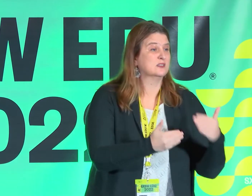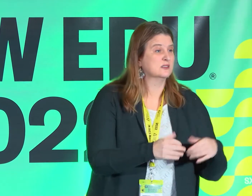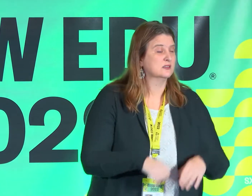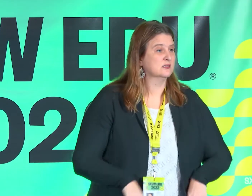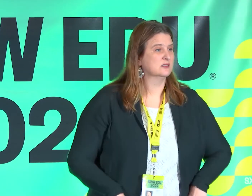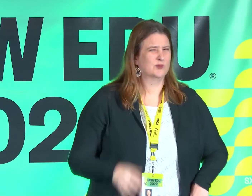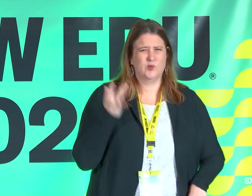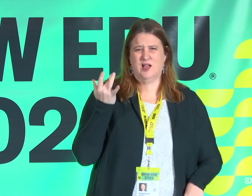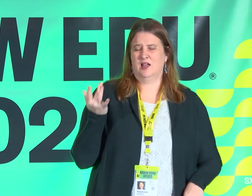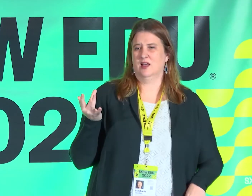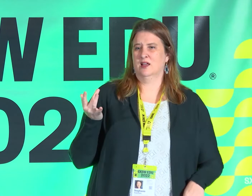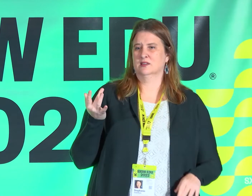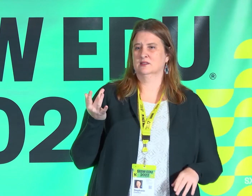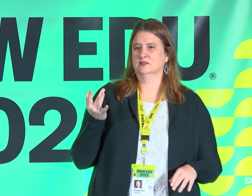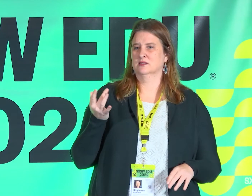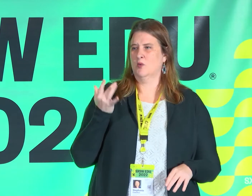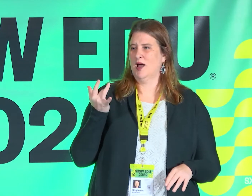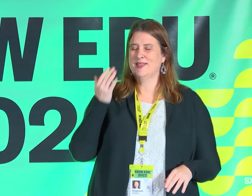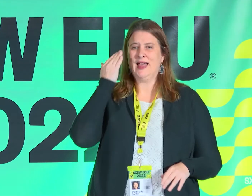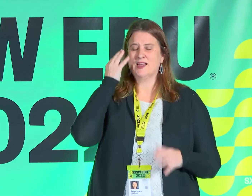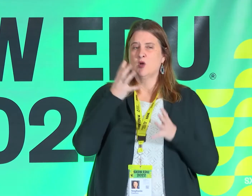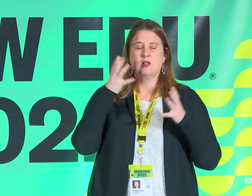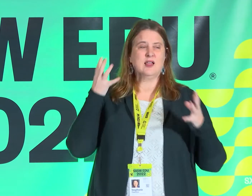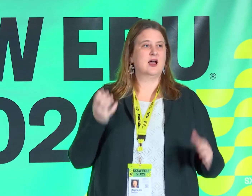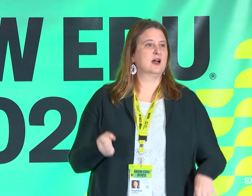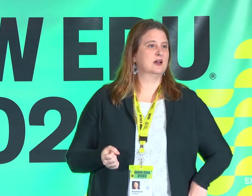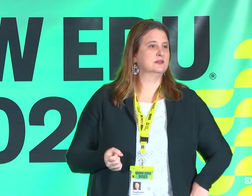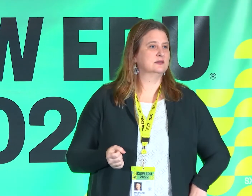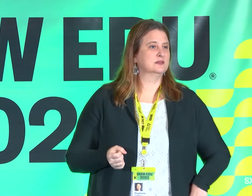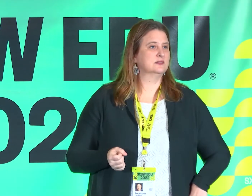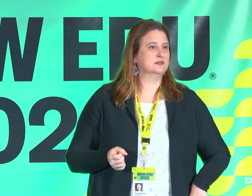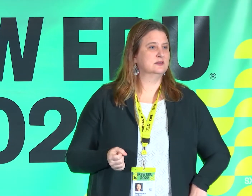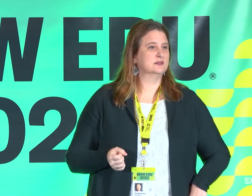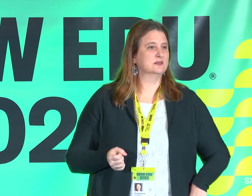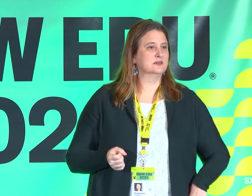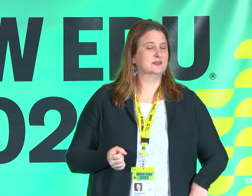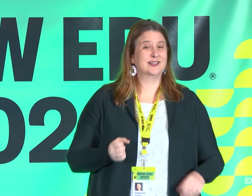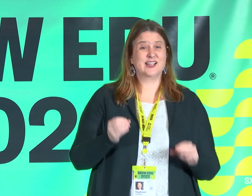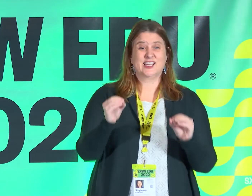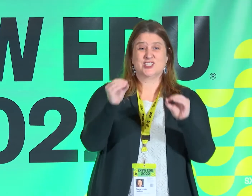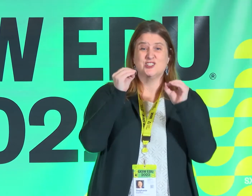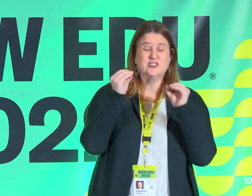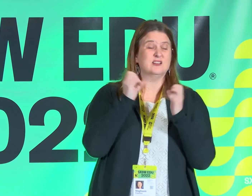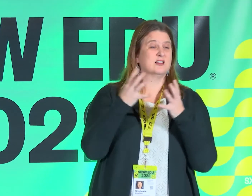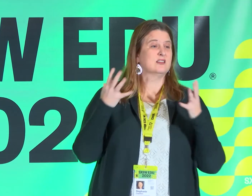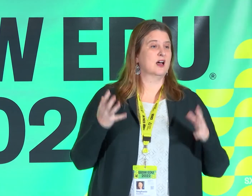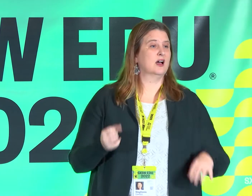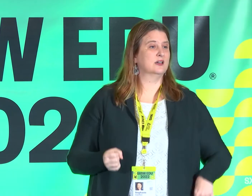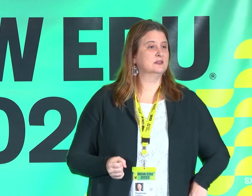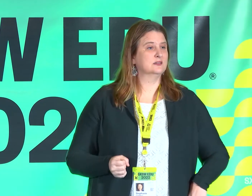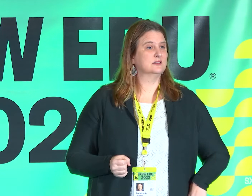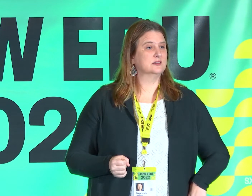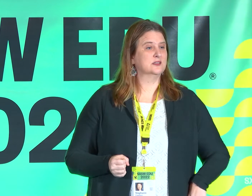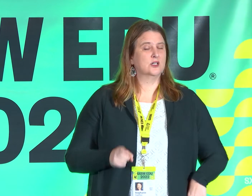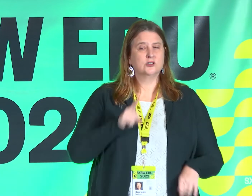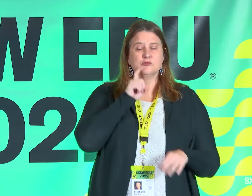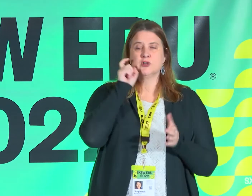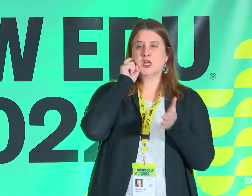the decision-making process. I often wonder why that is. They know a lot. It's their experience. It's their lived experience. They've done a